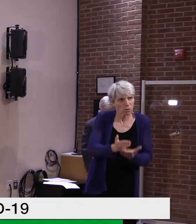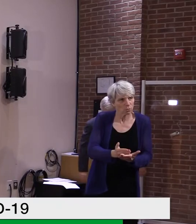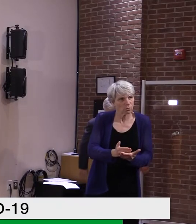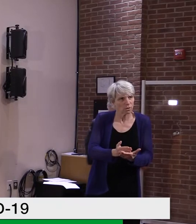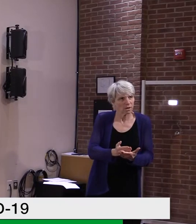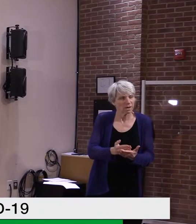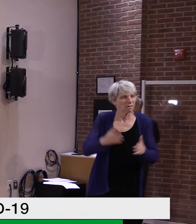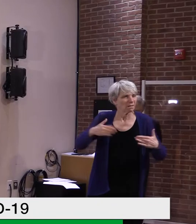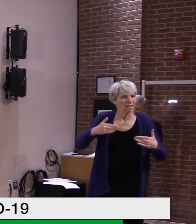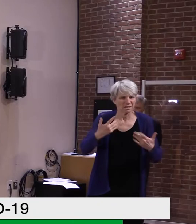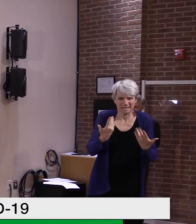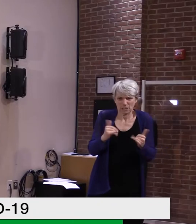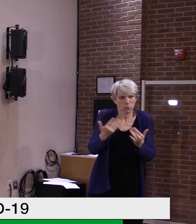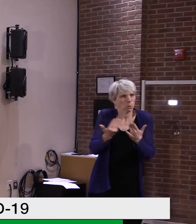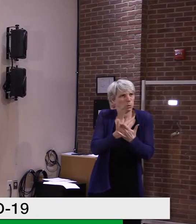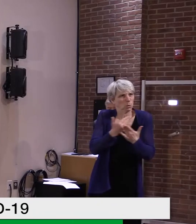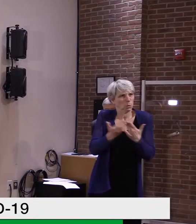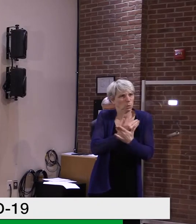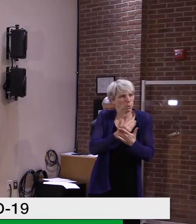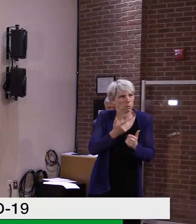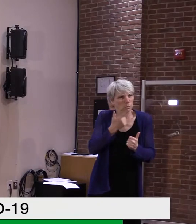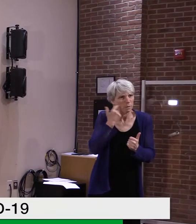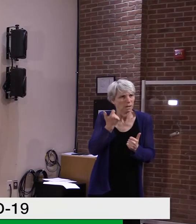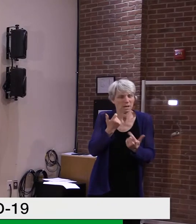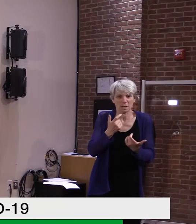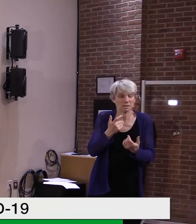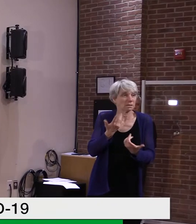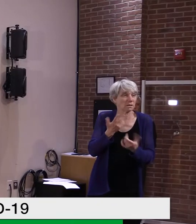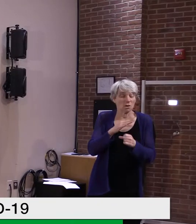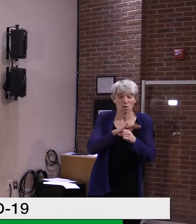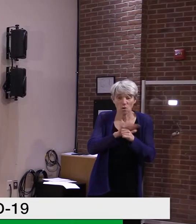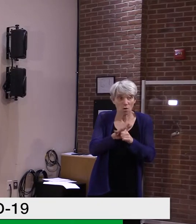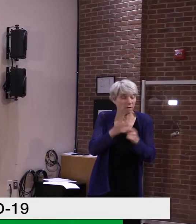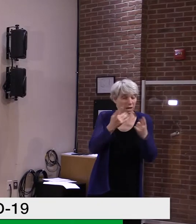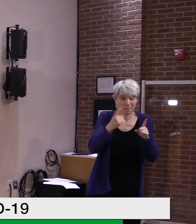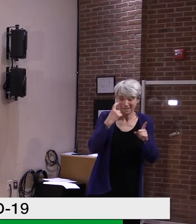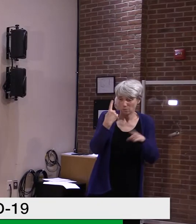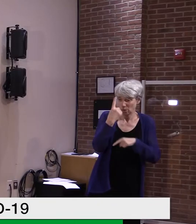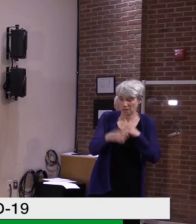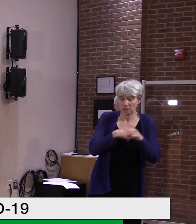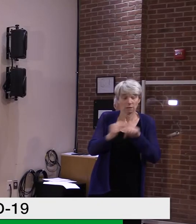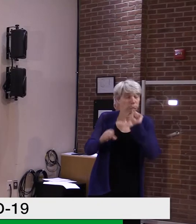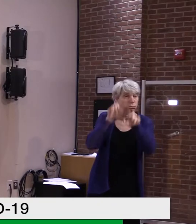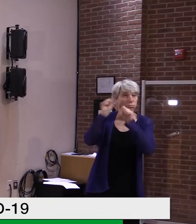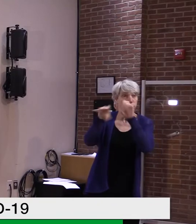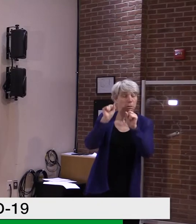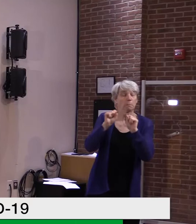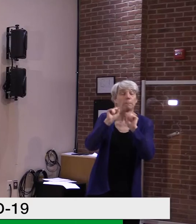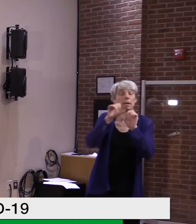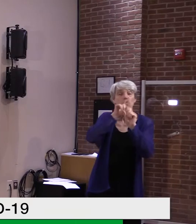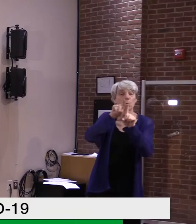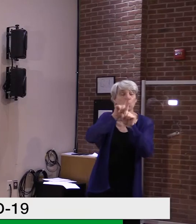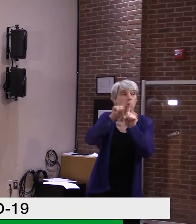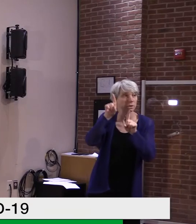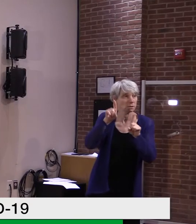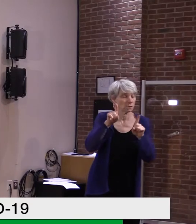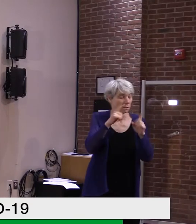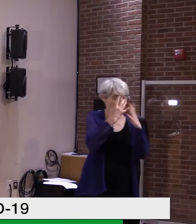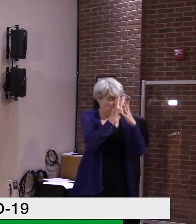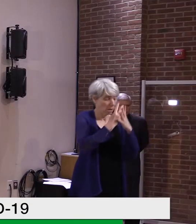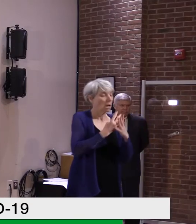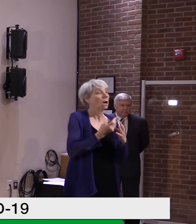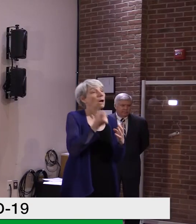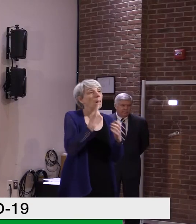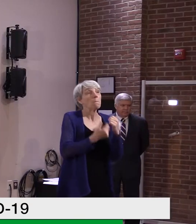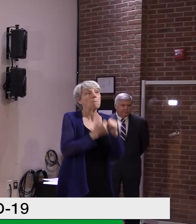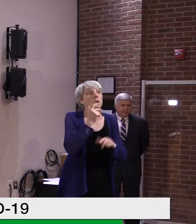results based on the fact that there are just so many reports that they have to sort through, most of which are acute reports from